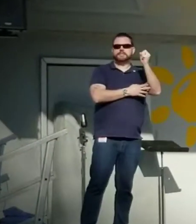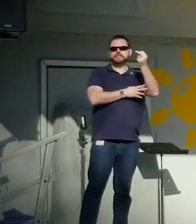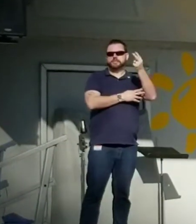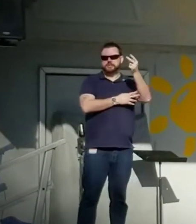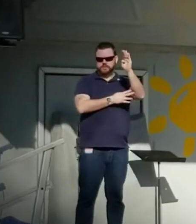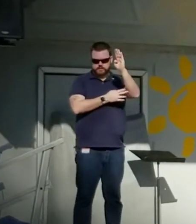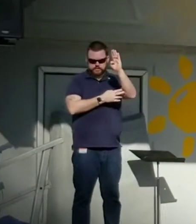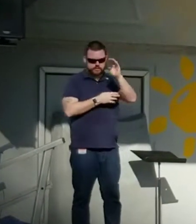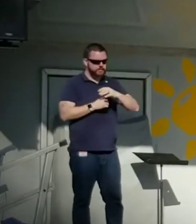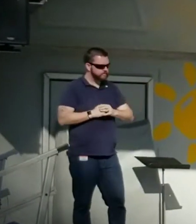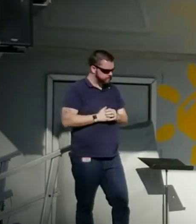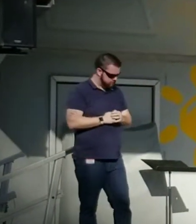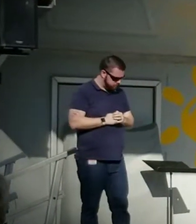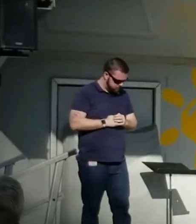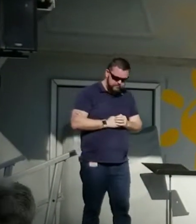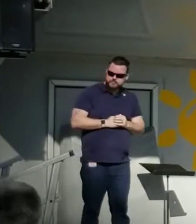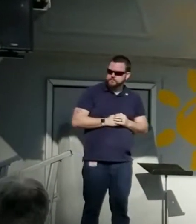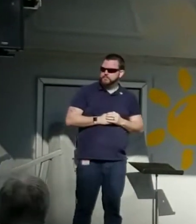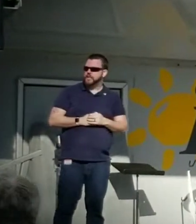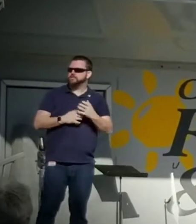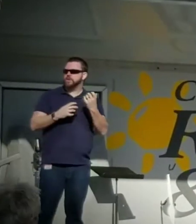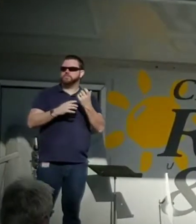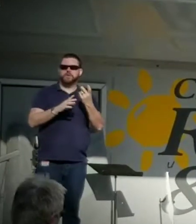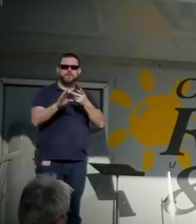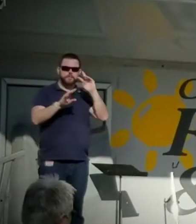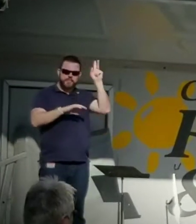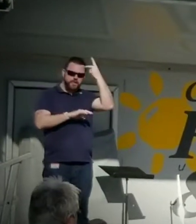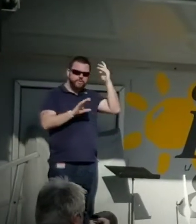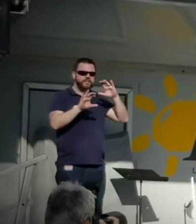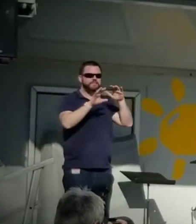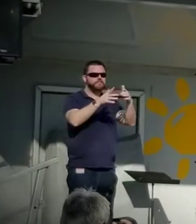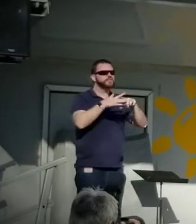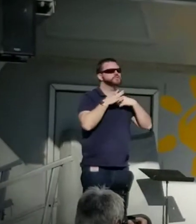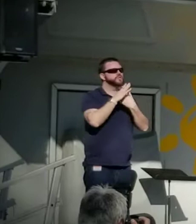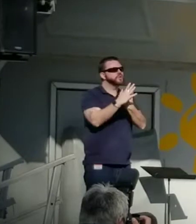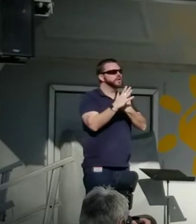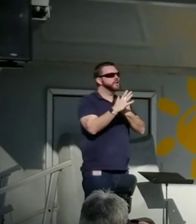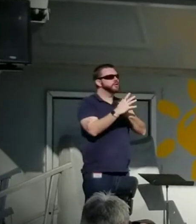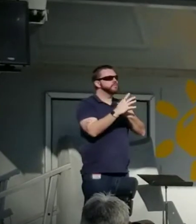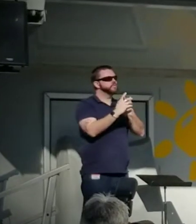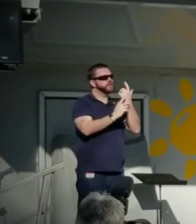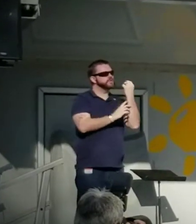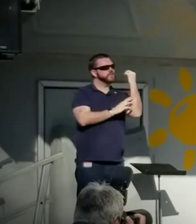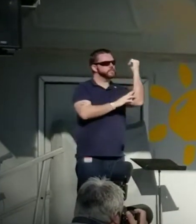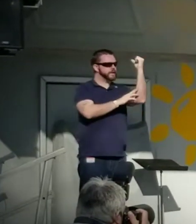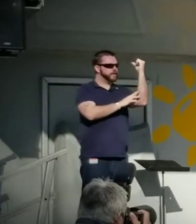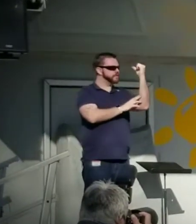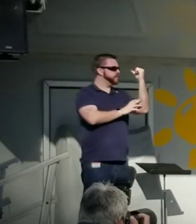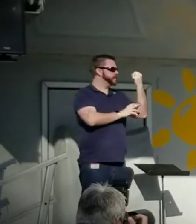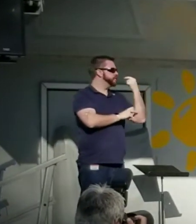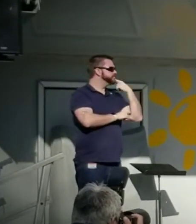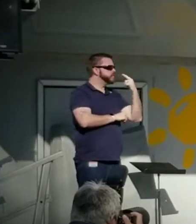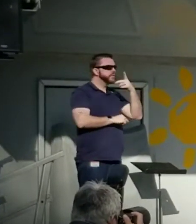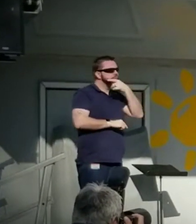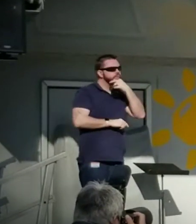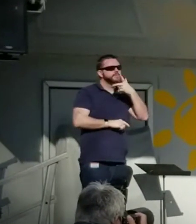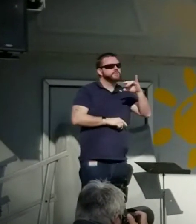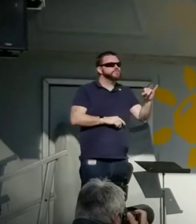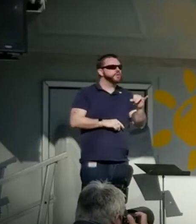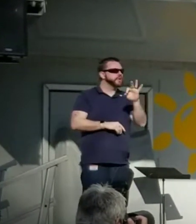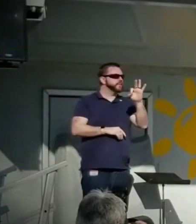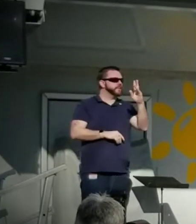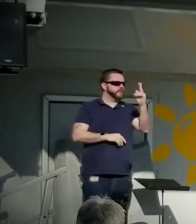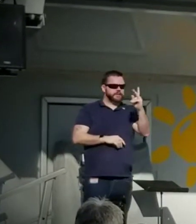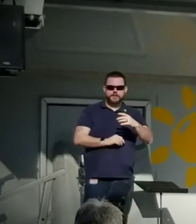distinguished Toastmaster International. Her long-term political activism began when she campaigned for JFK.